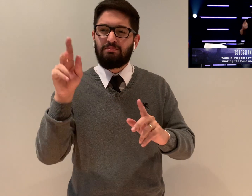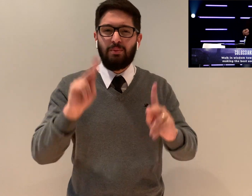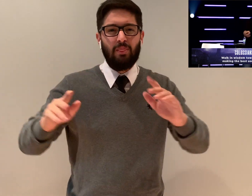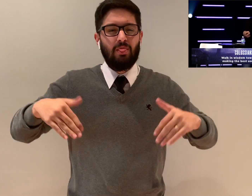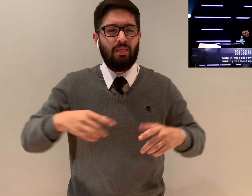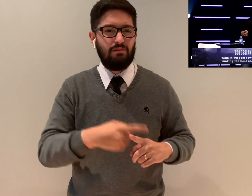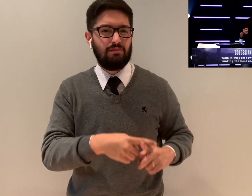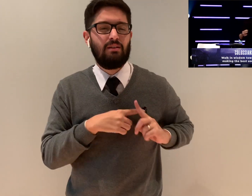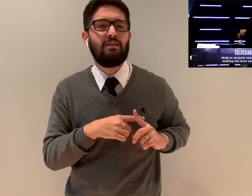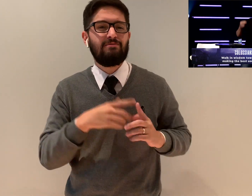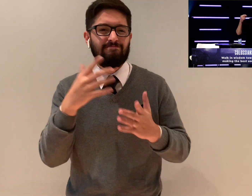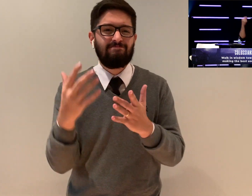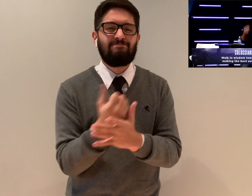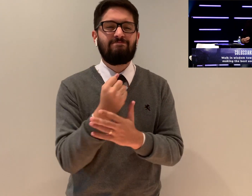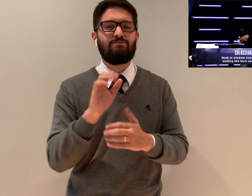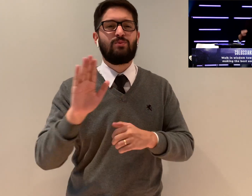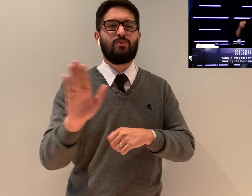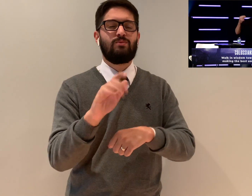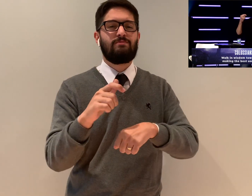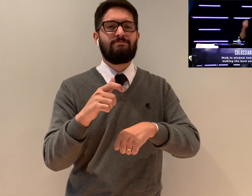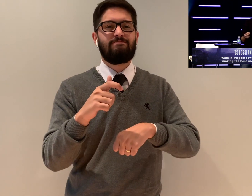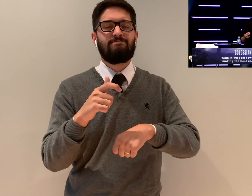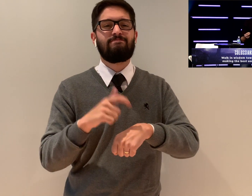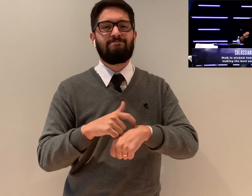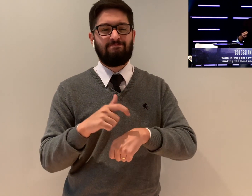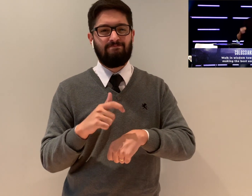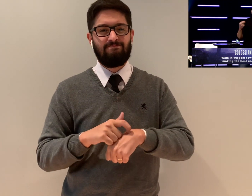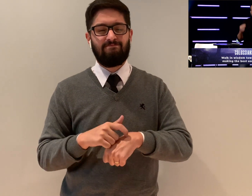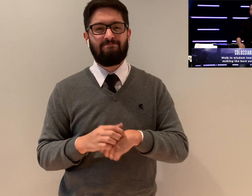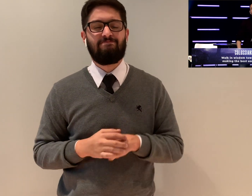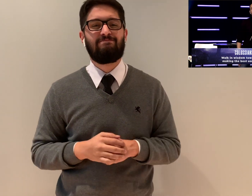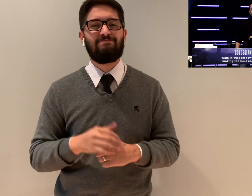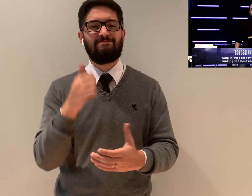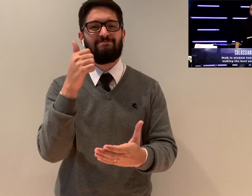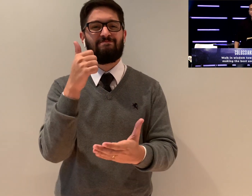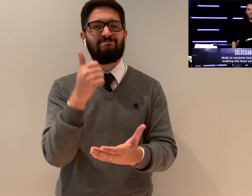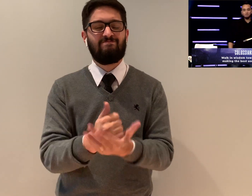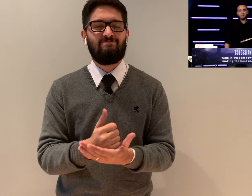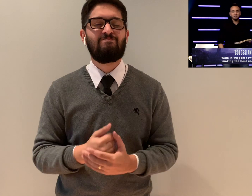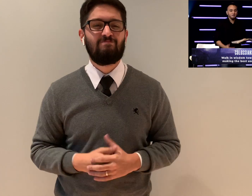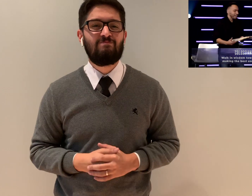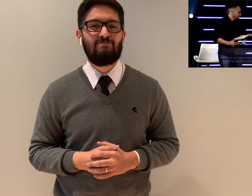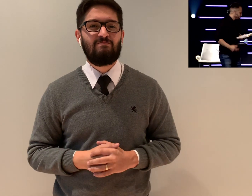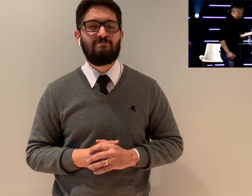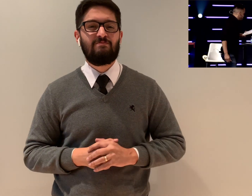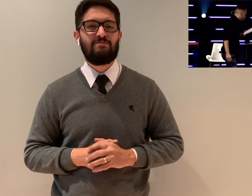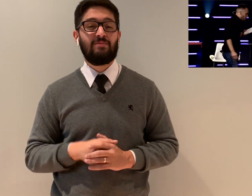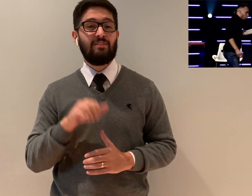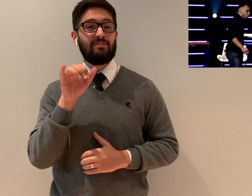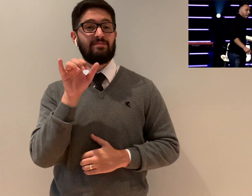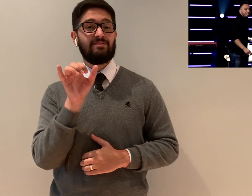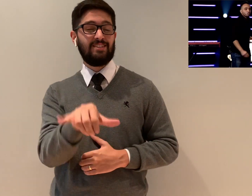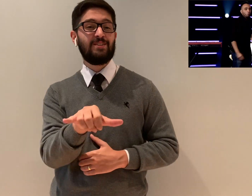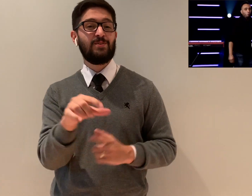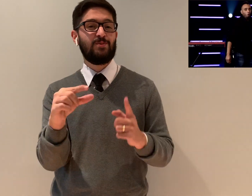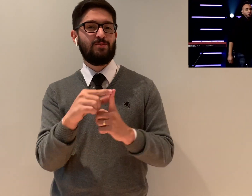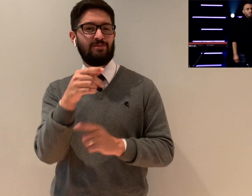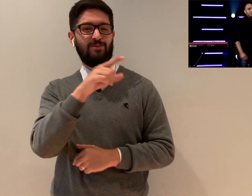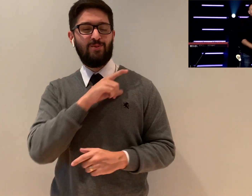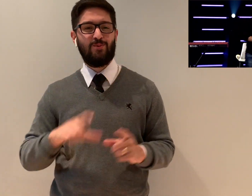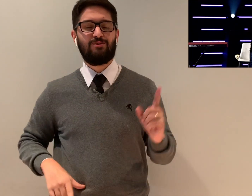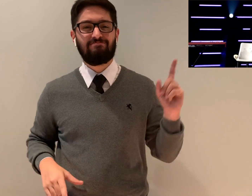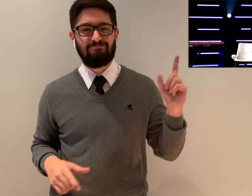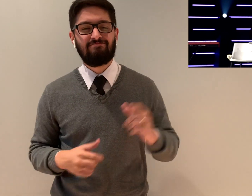towards outsiders, making the best use of the time. Amen. Amen. Well, that is the